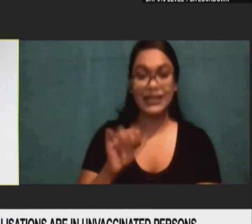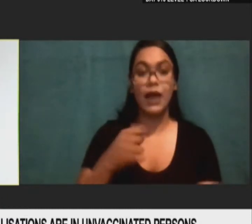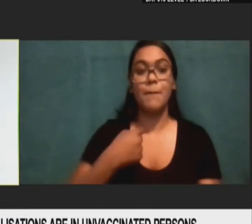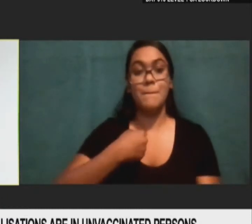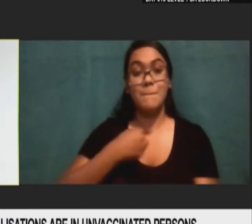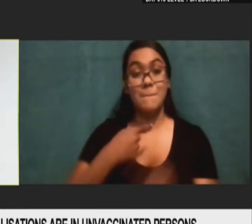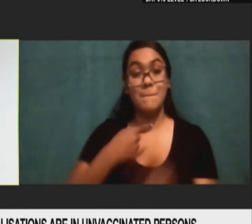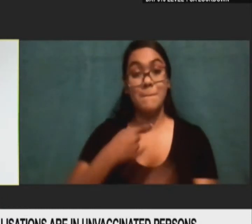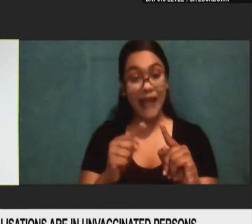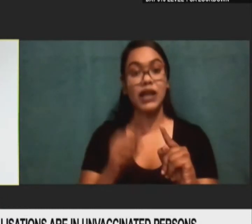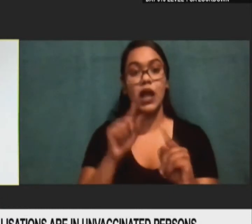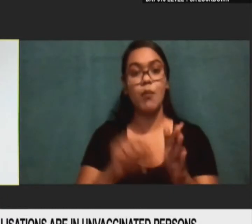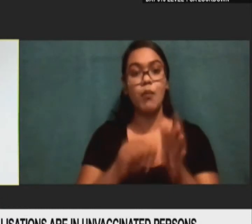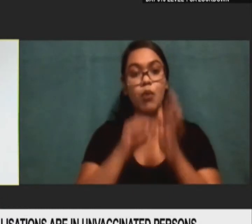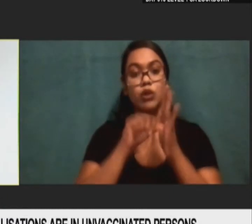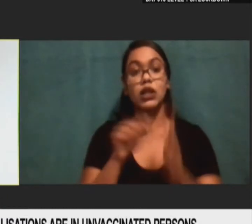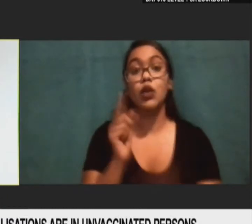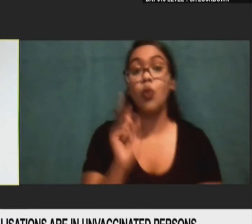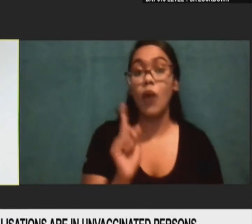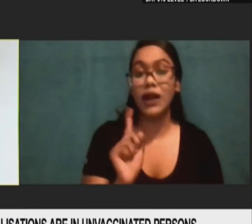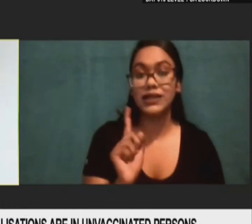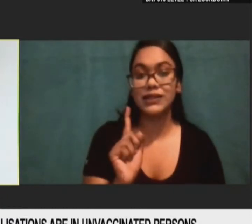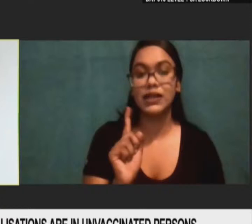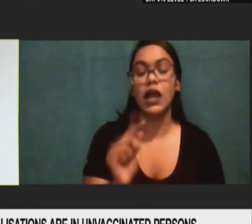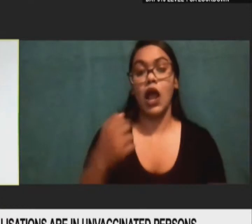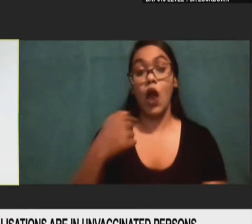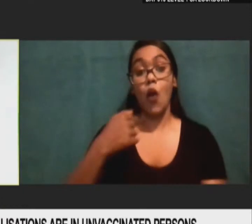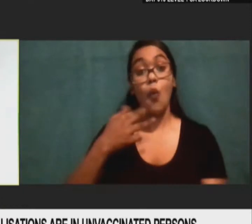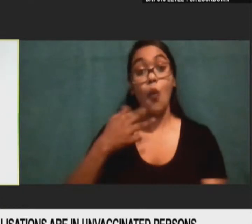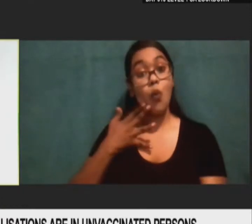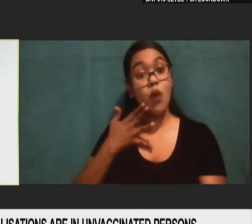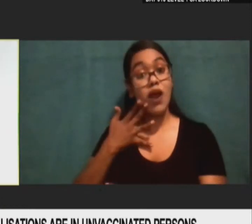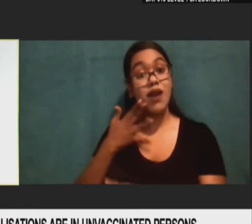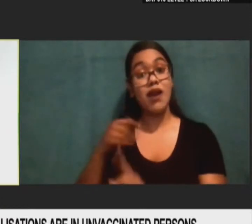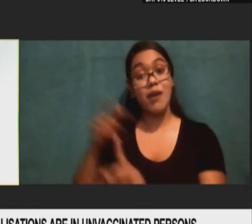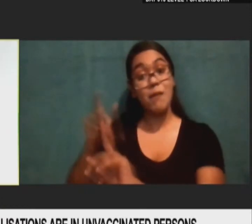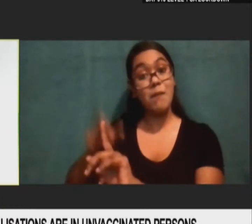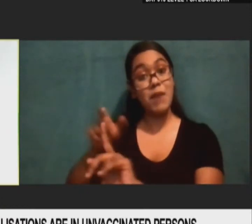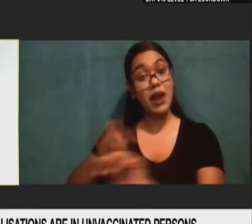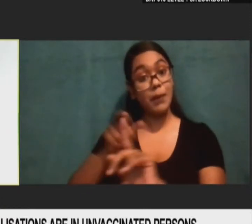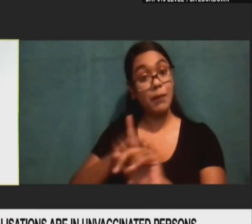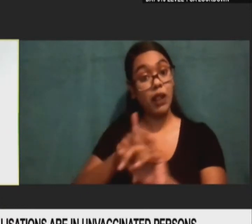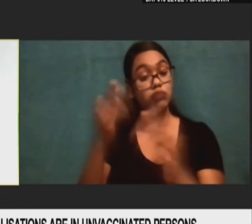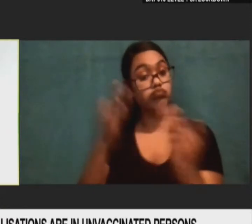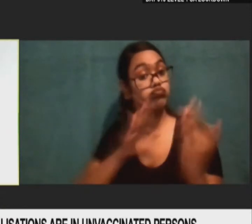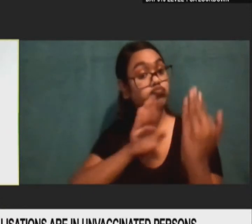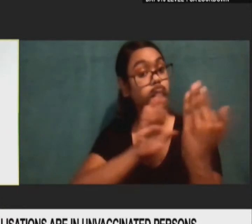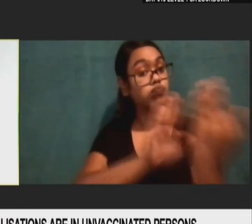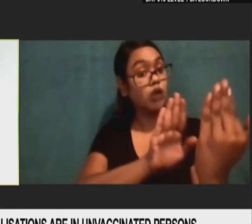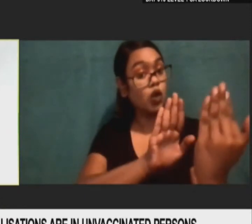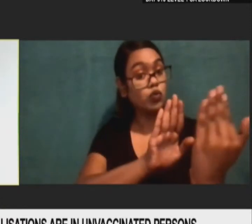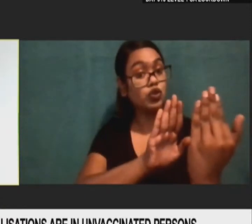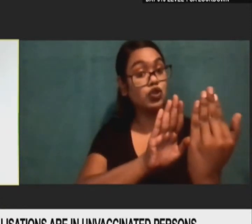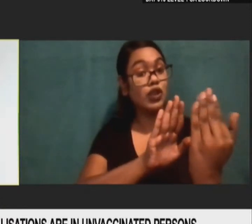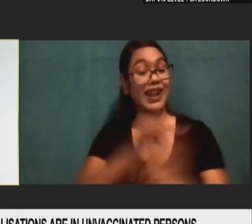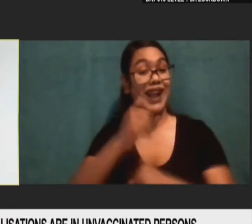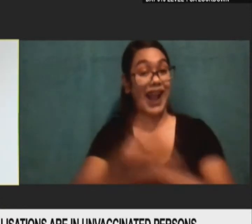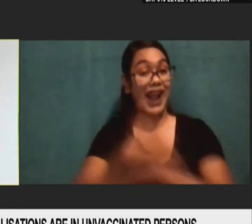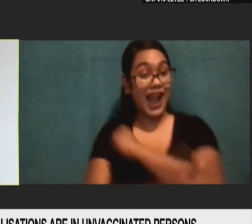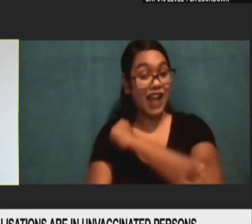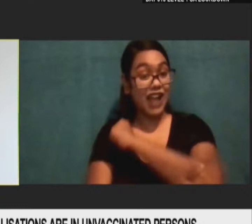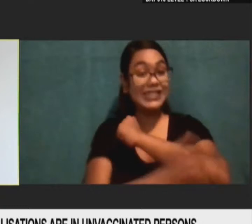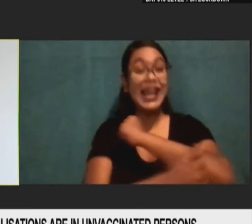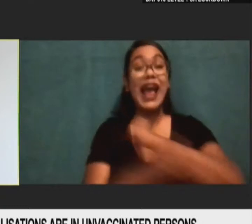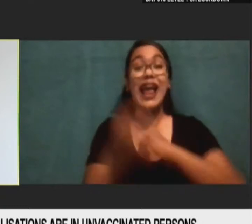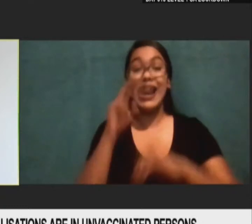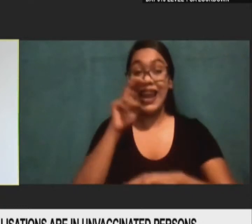for us is that when a member of our population, a citizen of our country who is not well, needing healthcare attention,